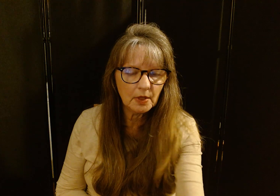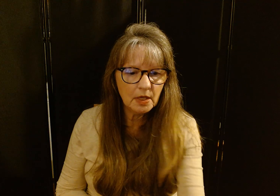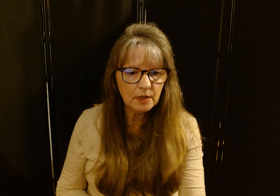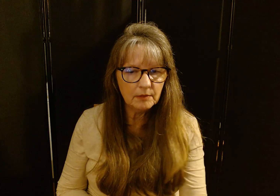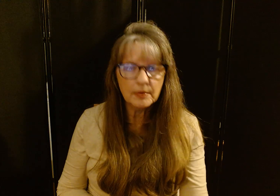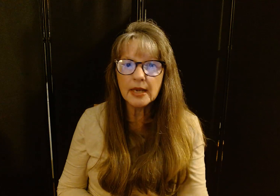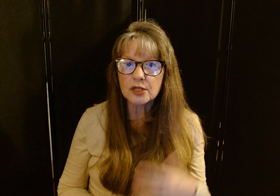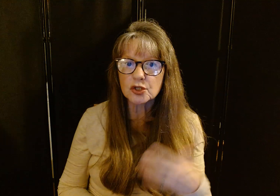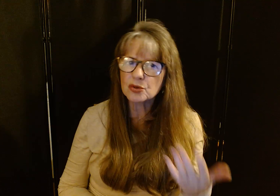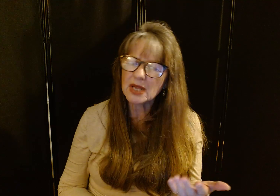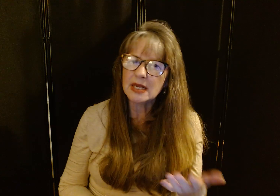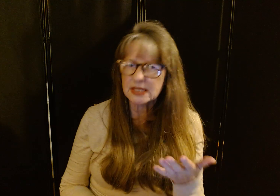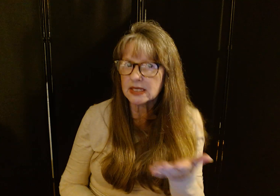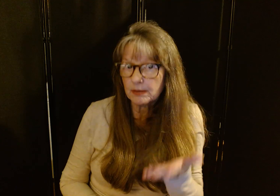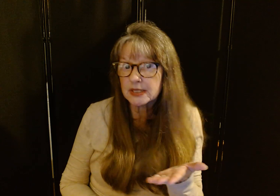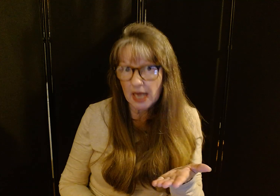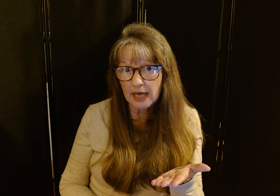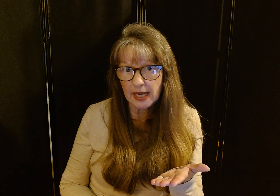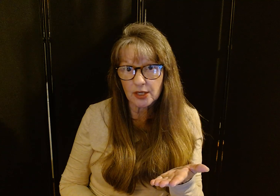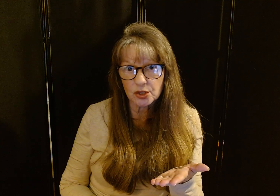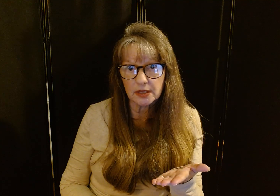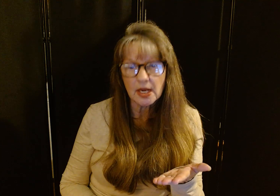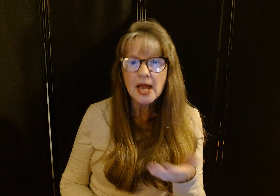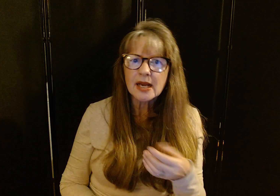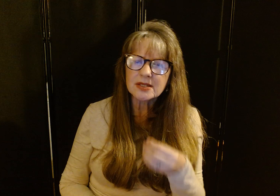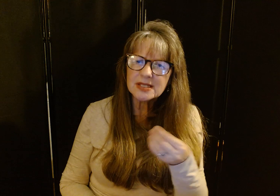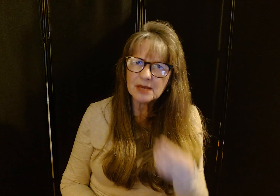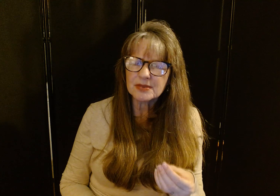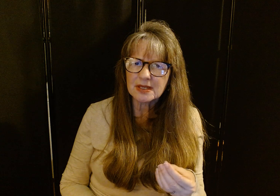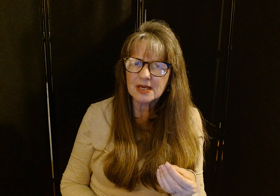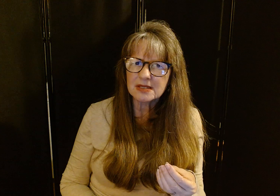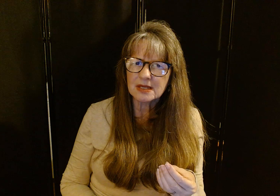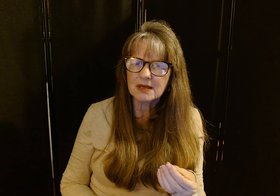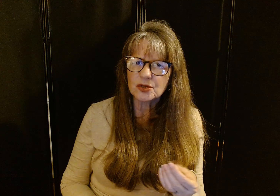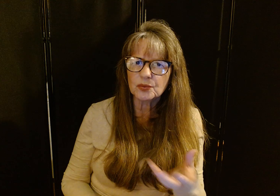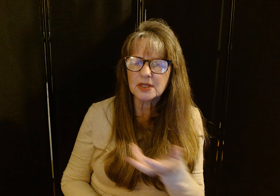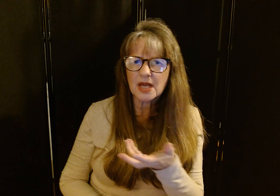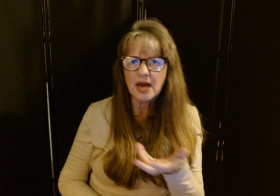And it's used, and it's the same sign actually, because the same is it's really kind of